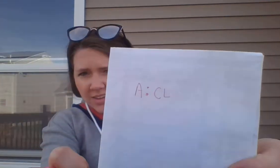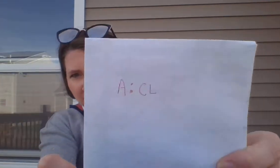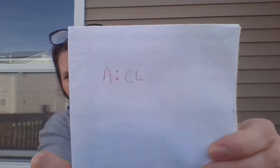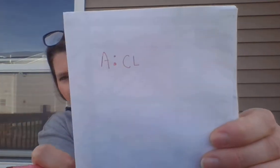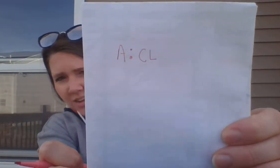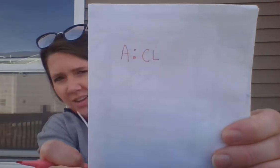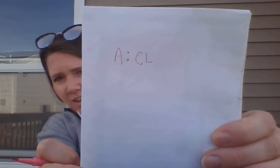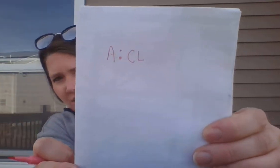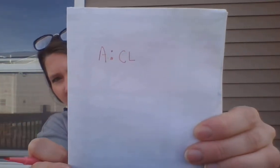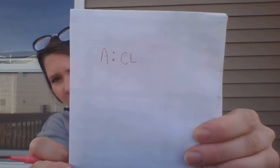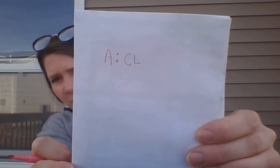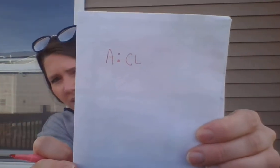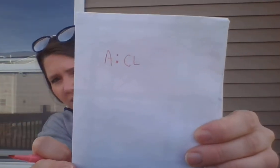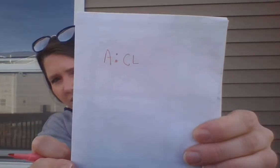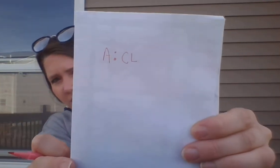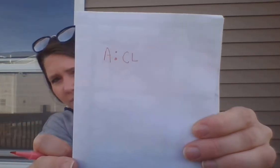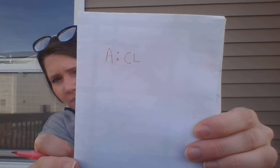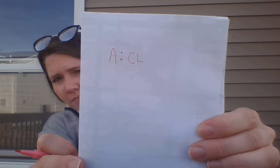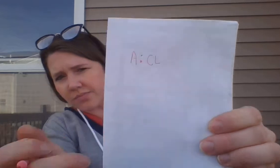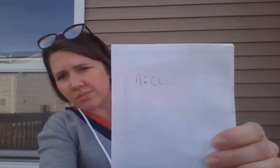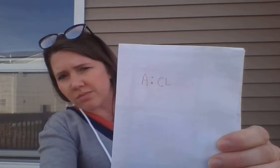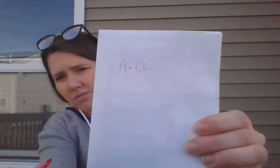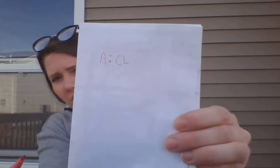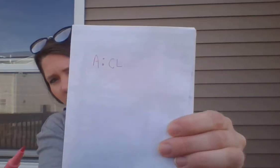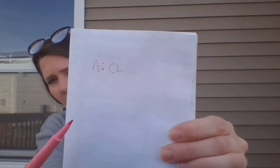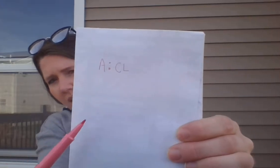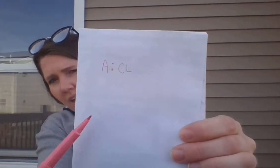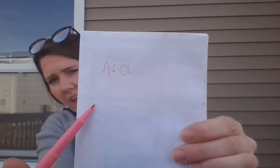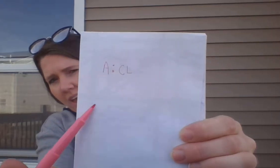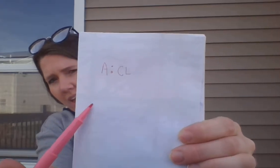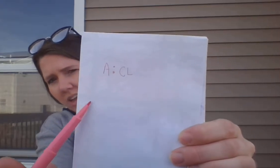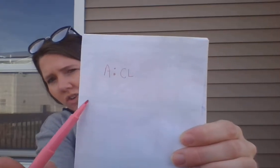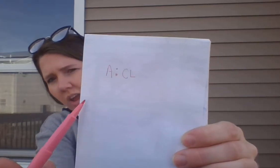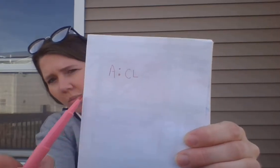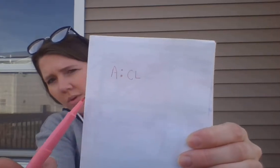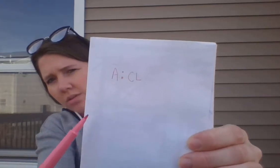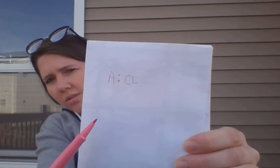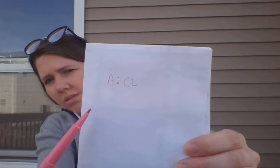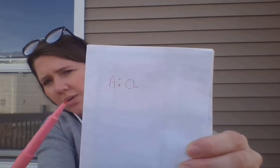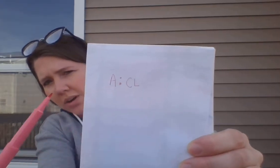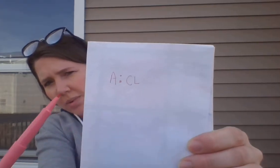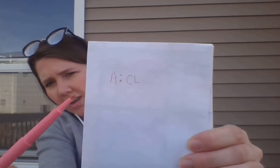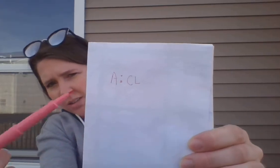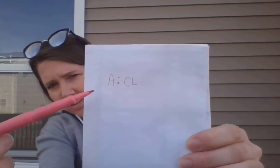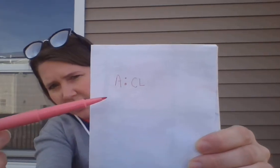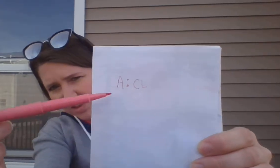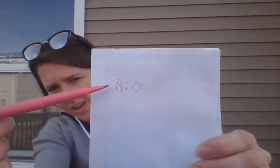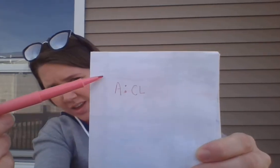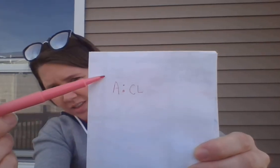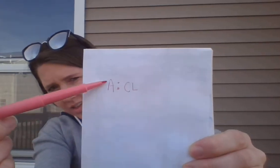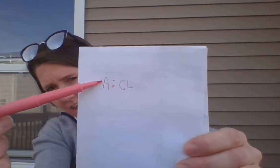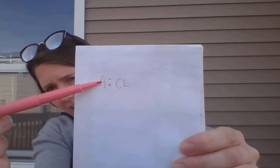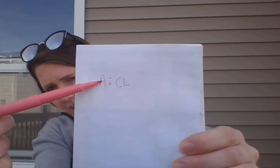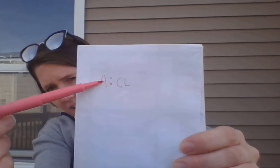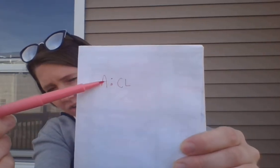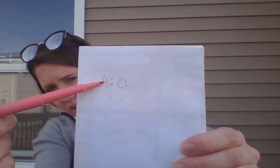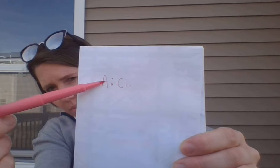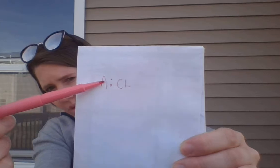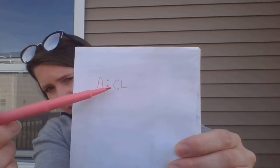This means A hand shape, where am I? The A hand shape